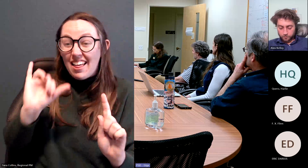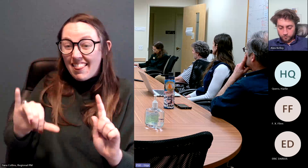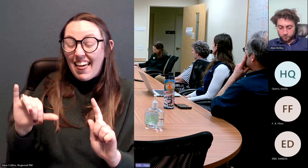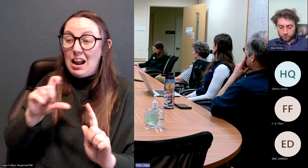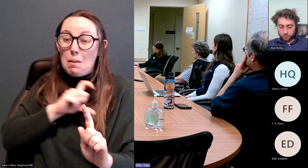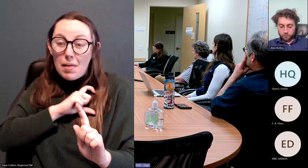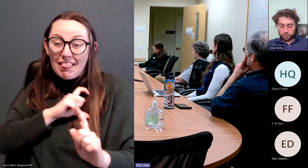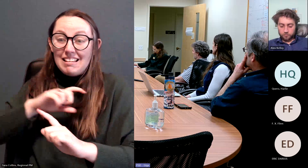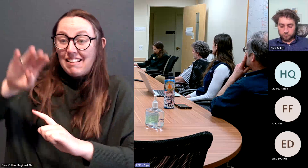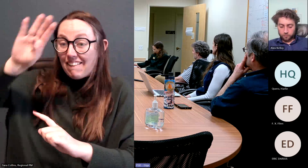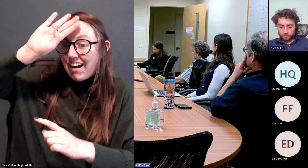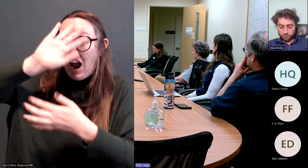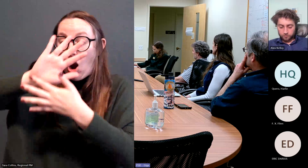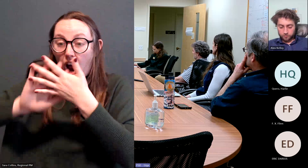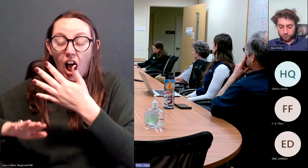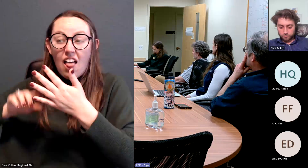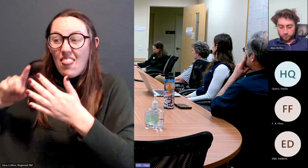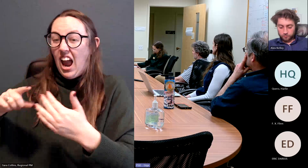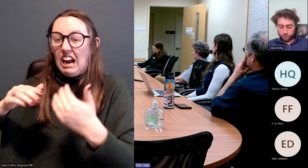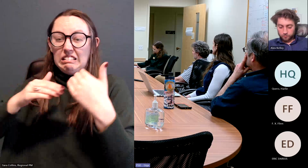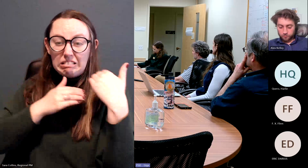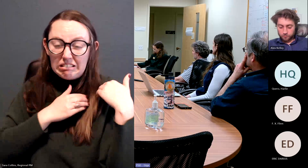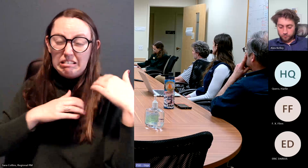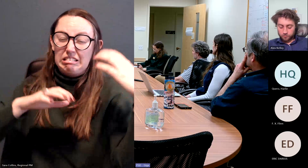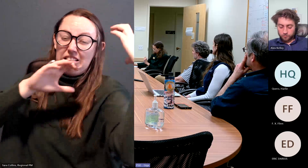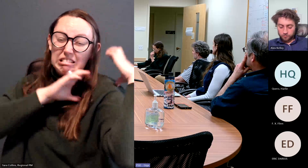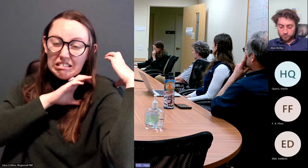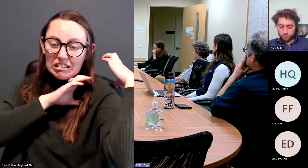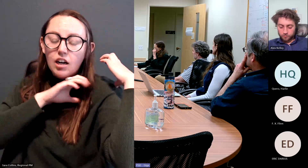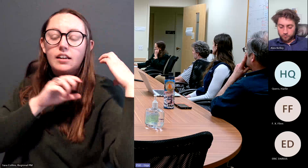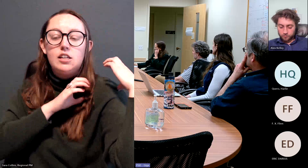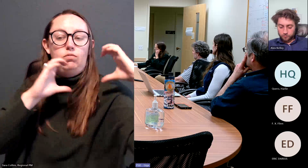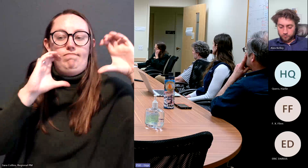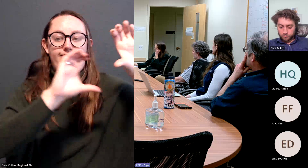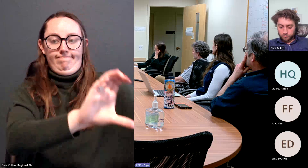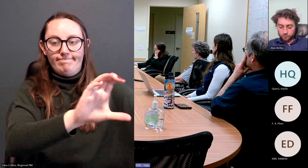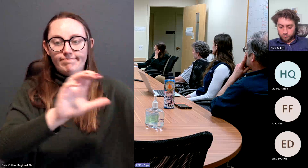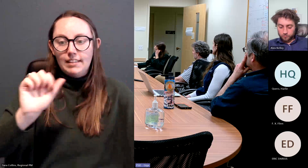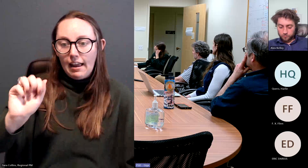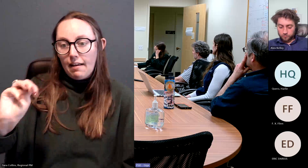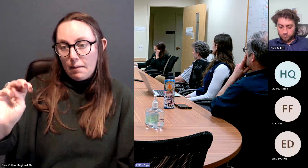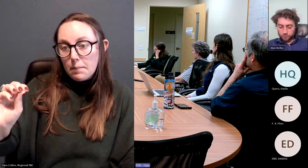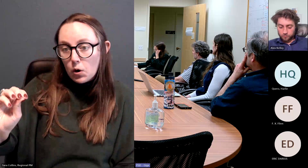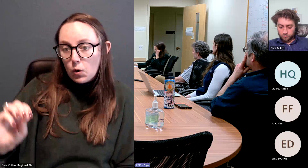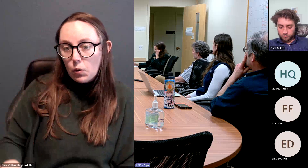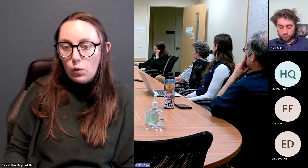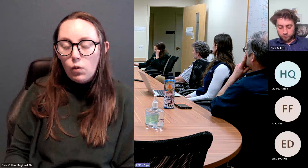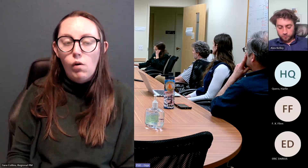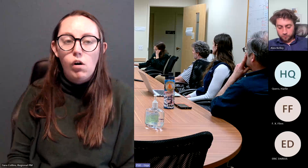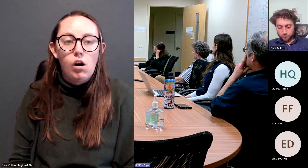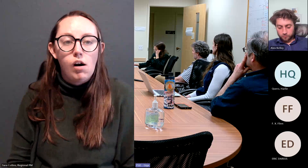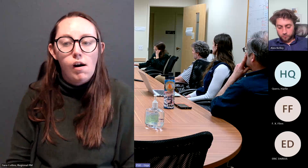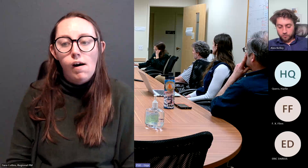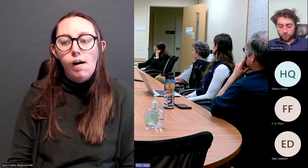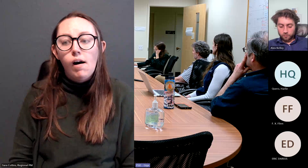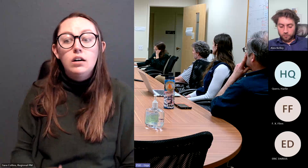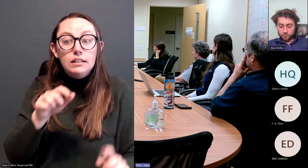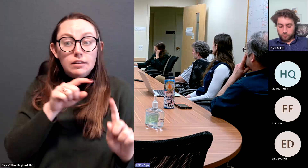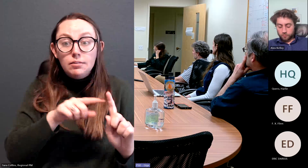with proper funding and infrastructure. That's a viable, especially in that they're asking for continuing public